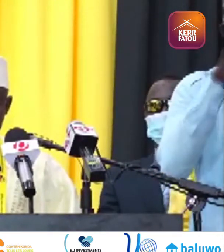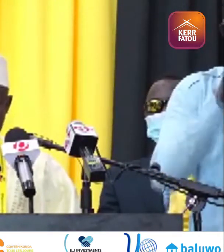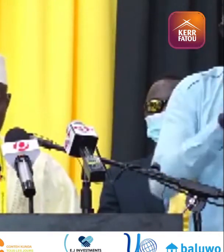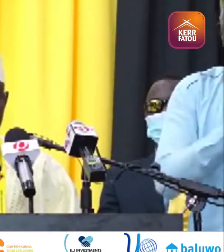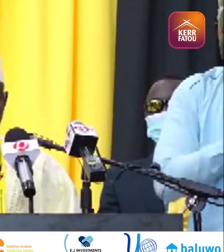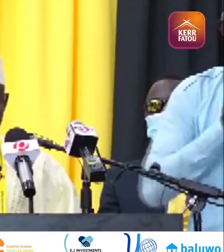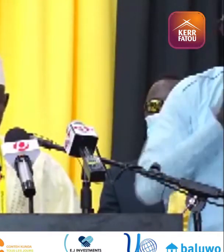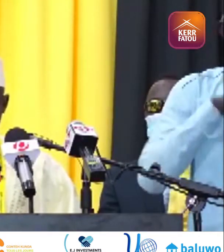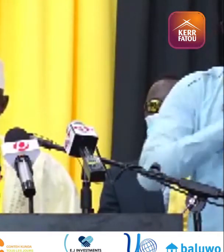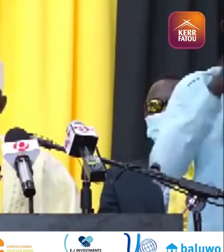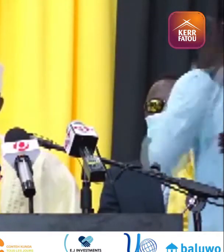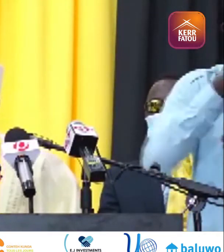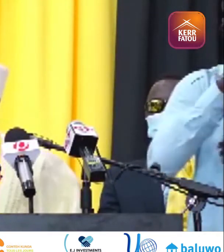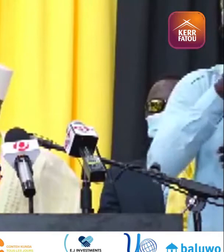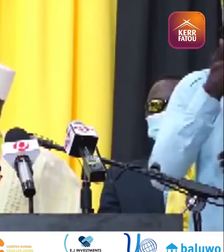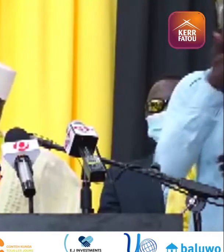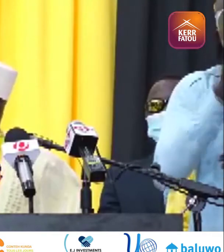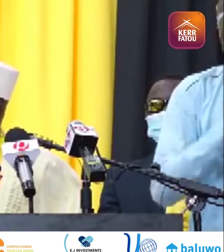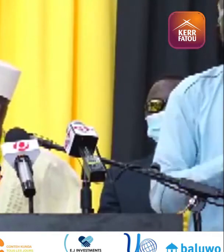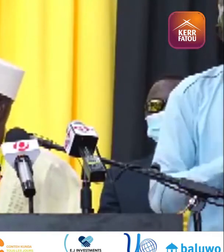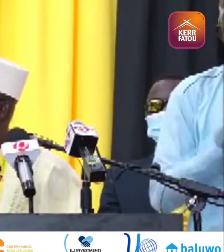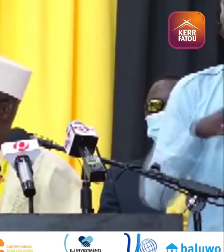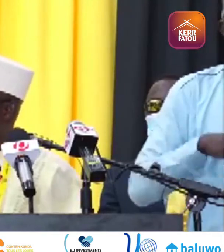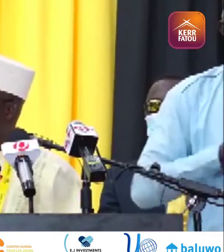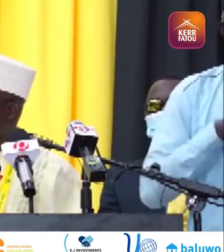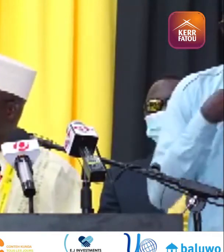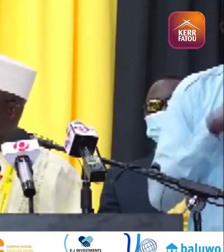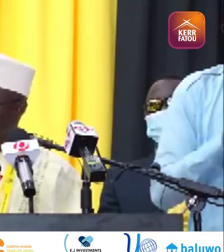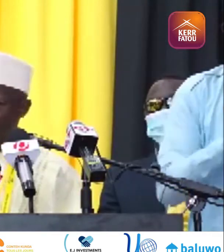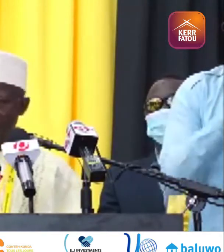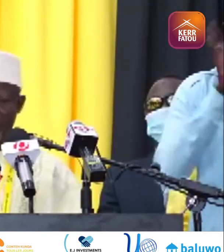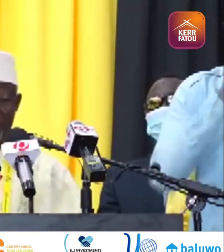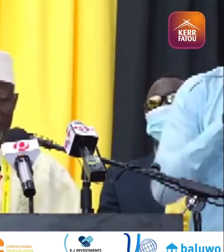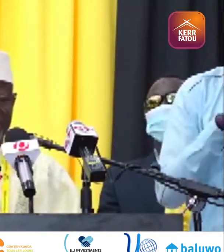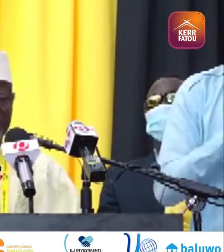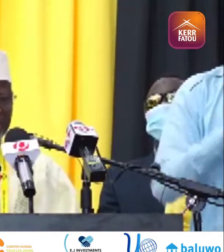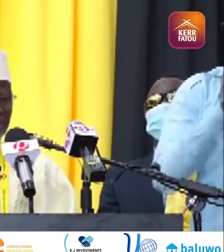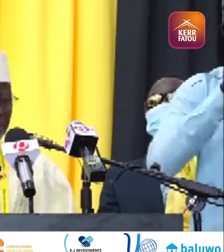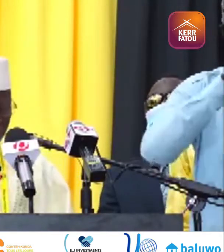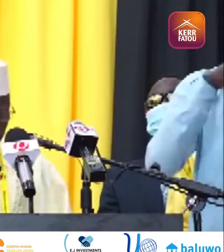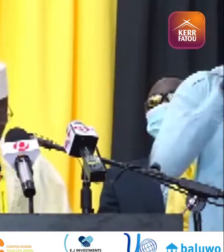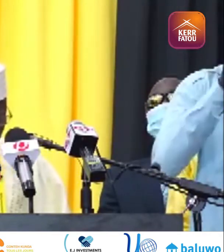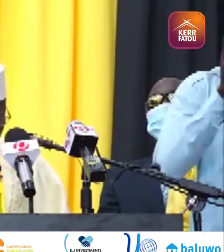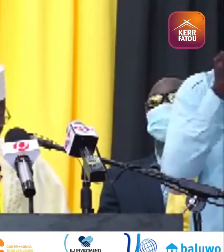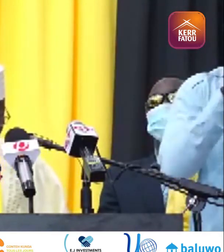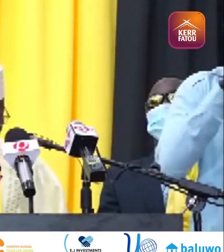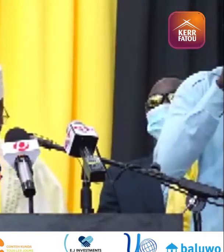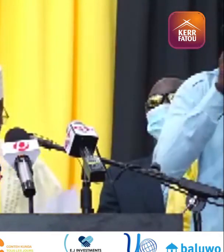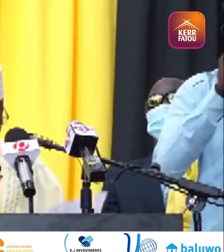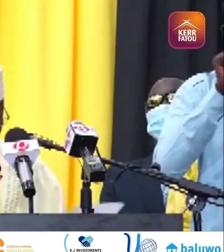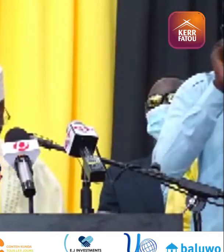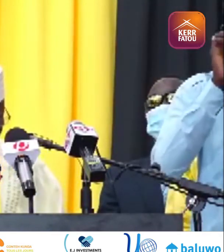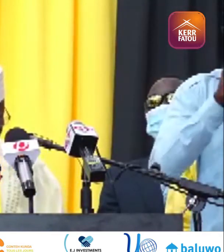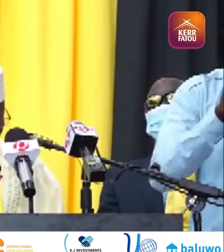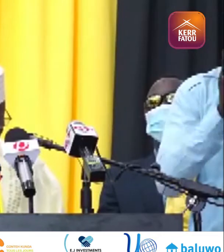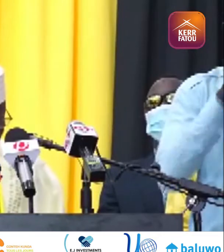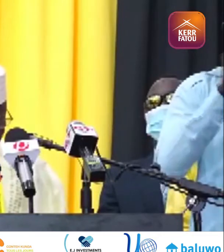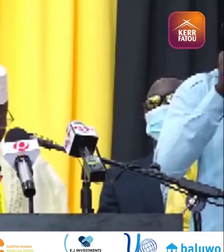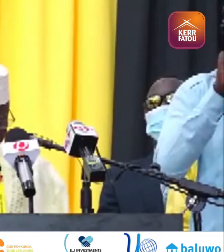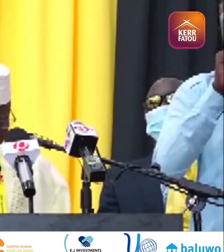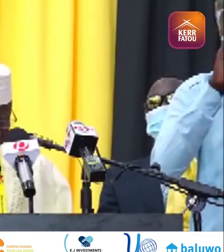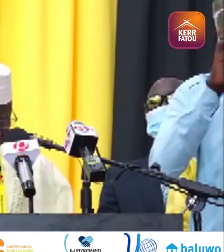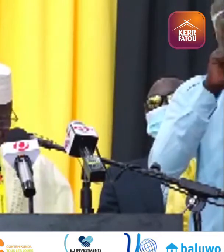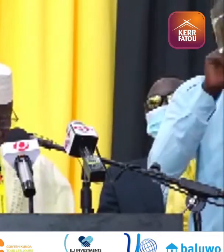rally. So we applaud the people of Banjul, as you have said, as Kainaka, and your people for really hosting us